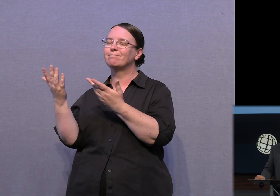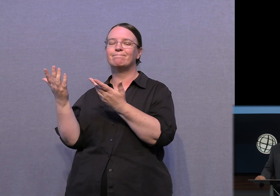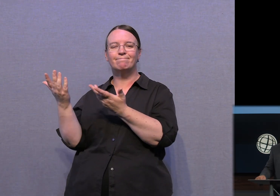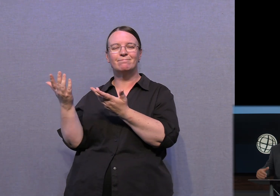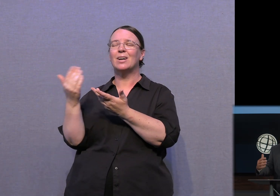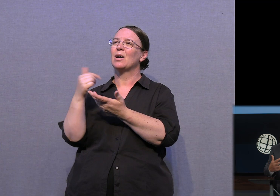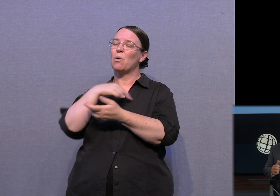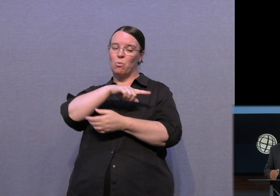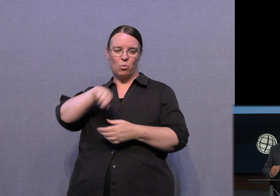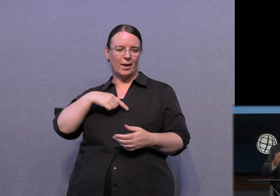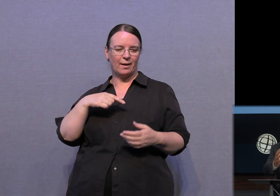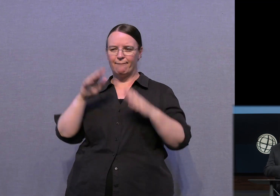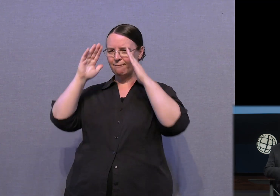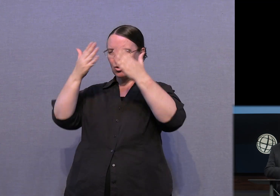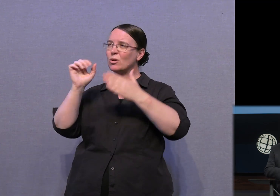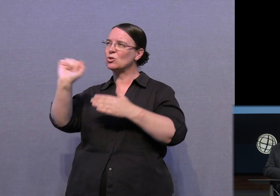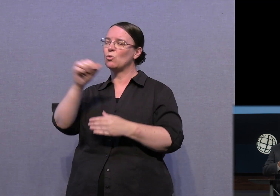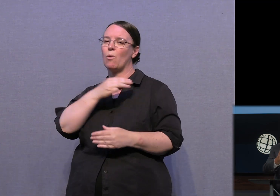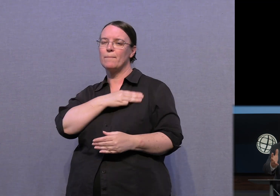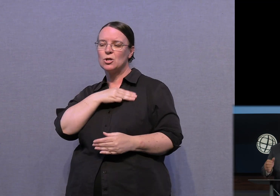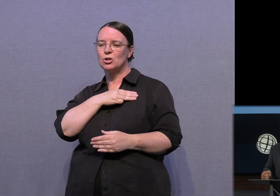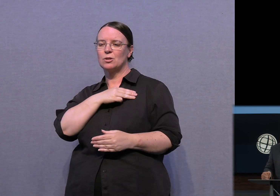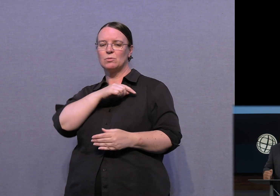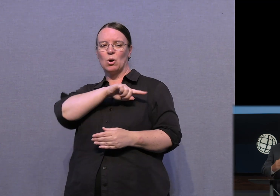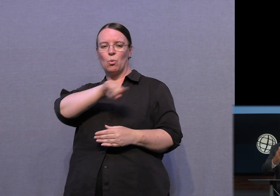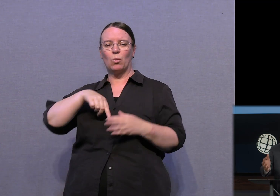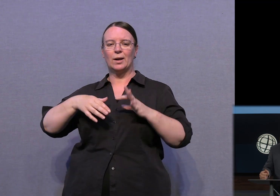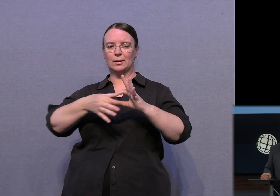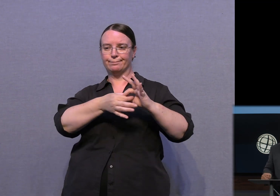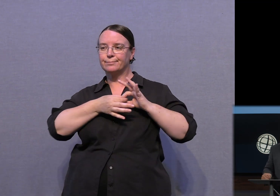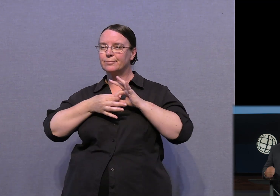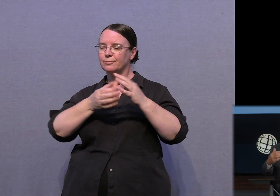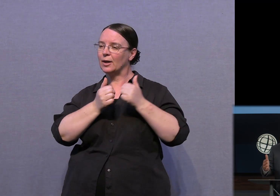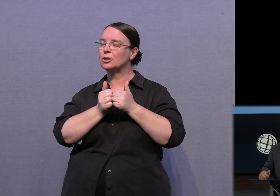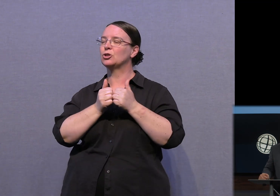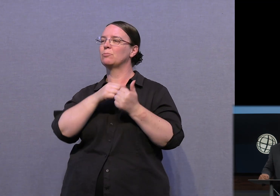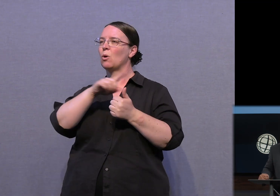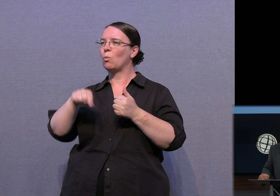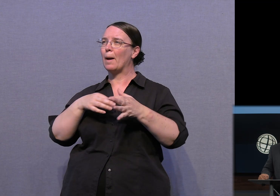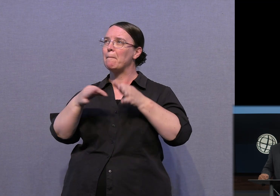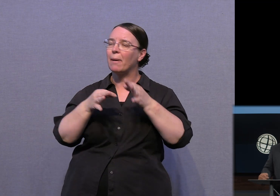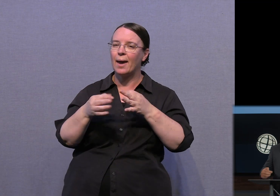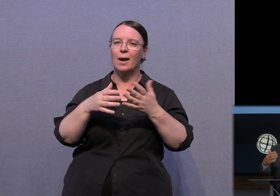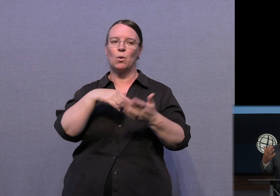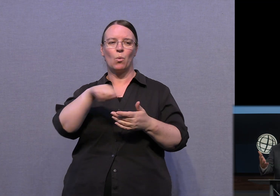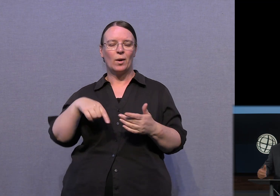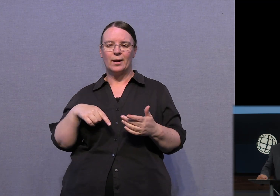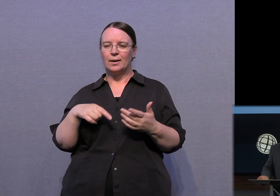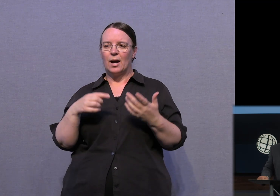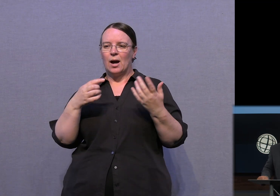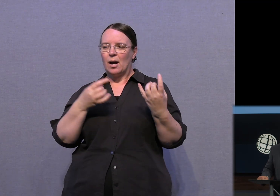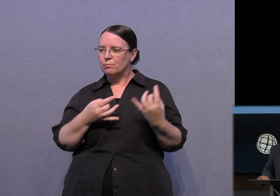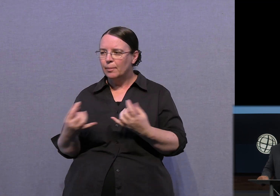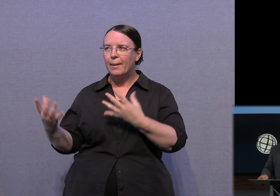mission. We've unified. We've sought to do your will. We've planned. We've projected. We've done our best. We raised